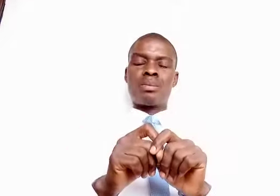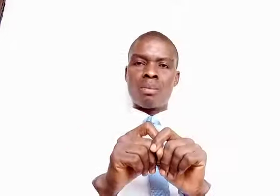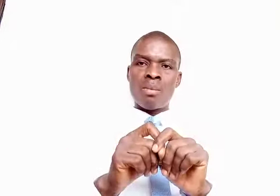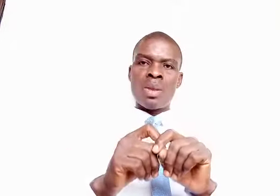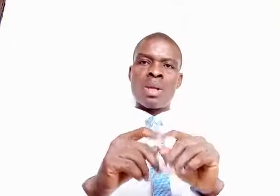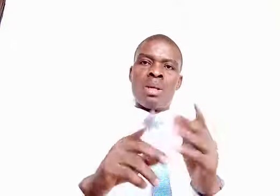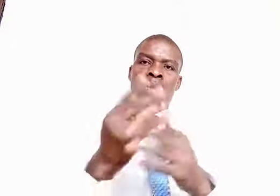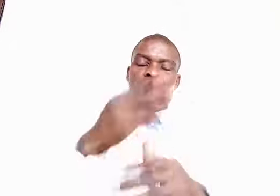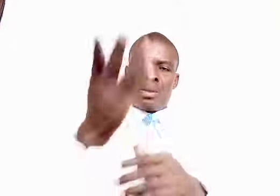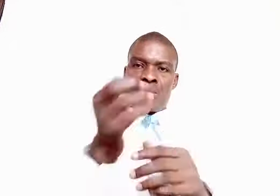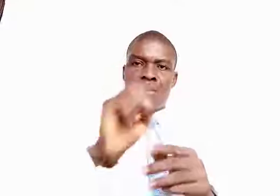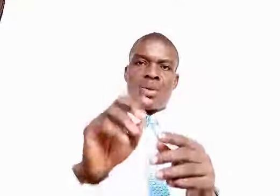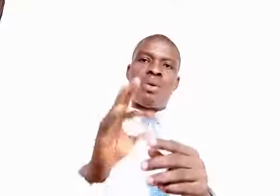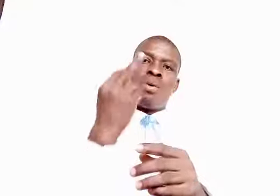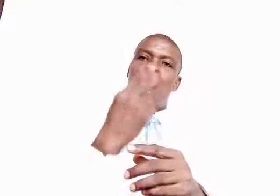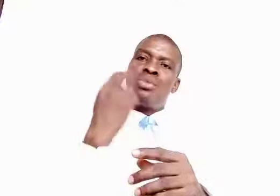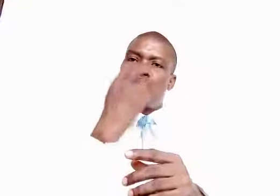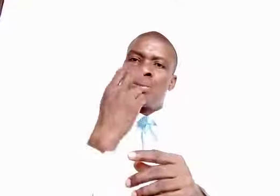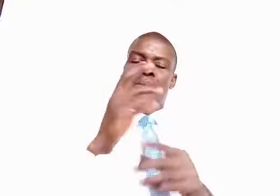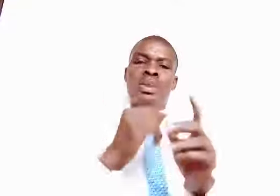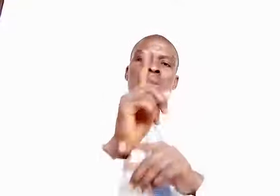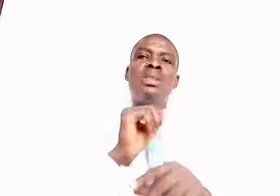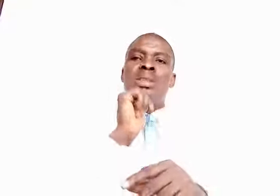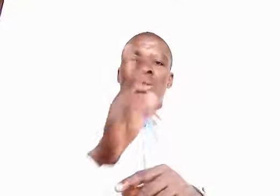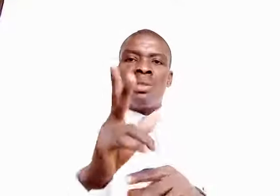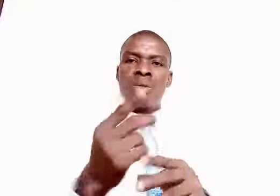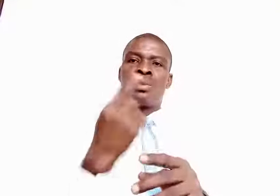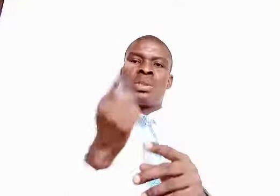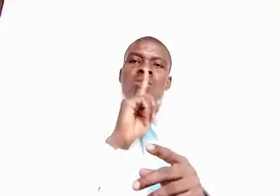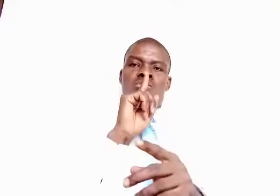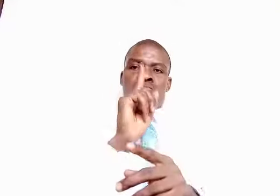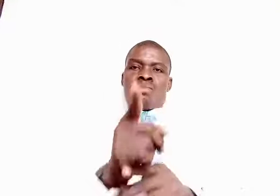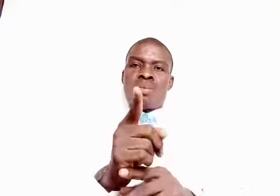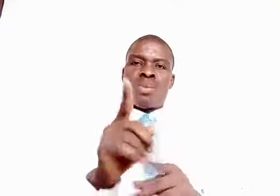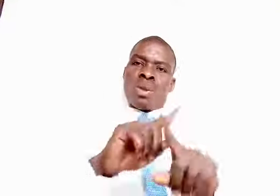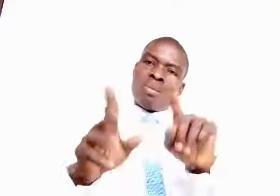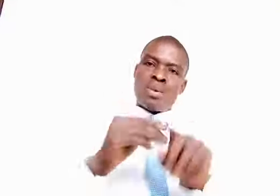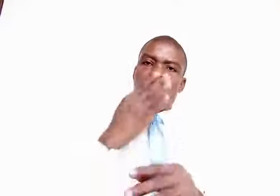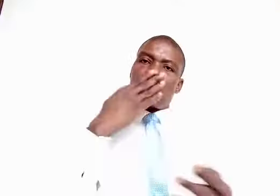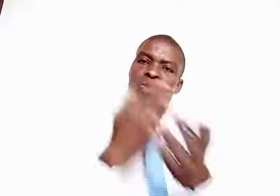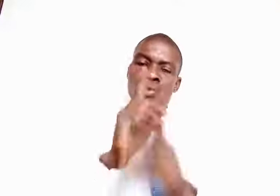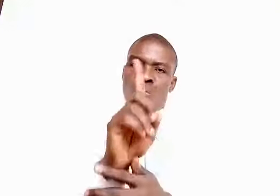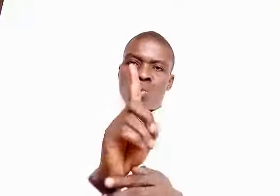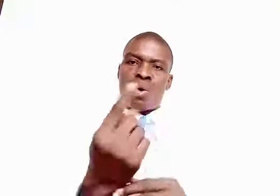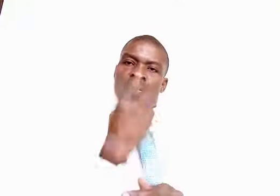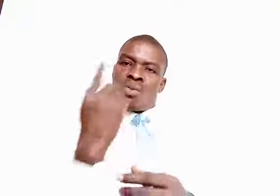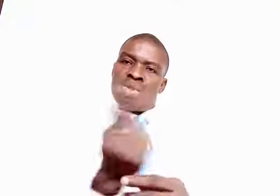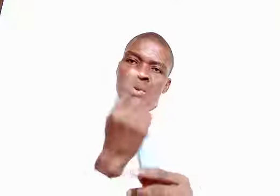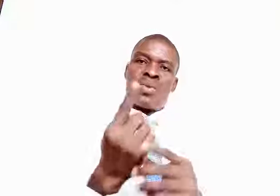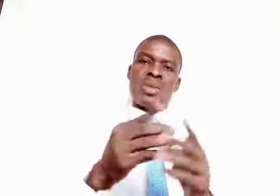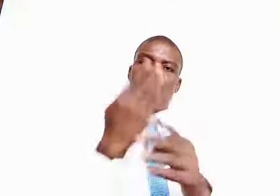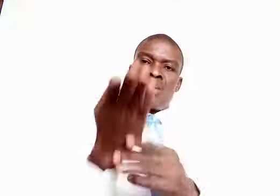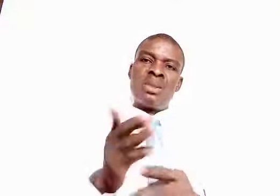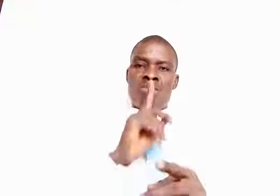figure of speech is never literally true, but a good one always suggests a forceful truth to